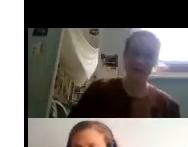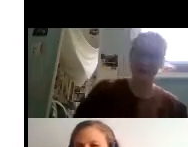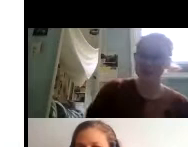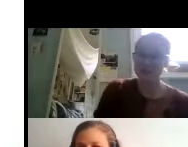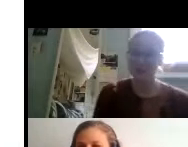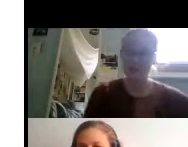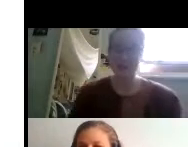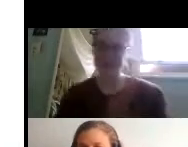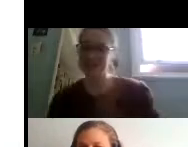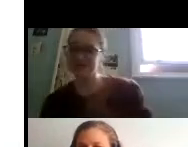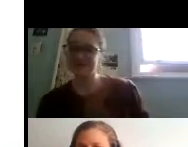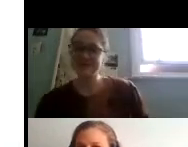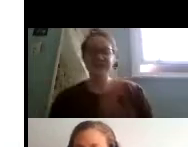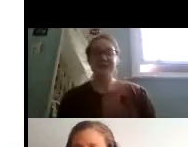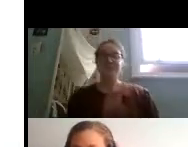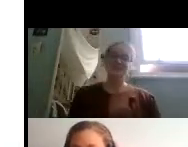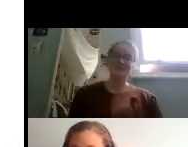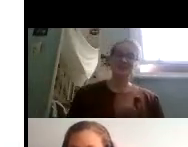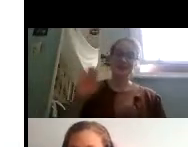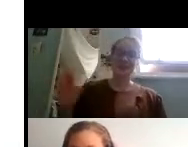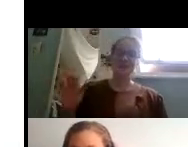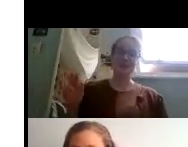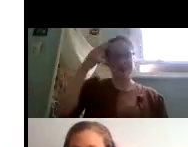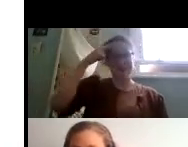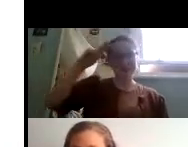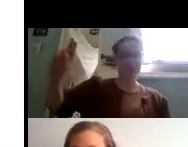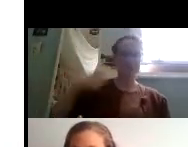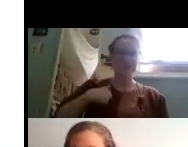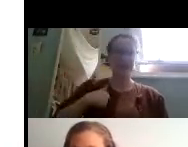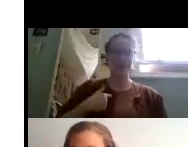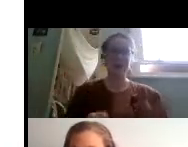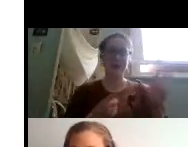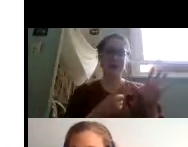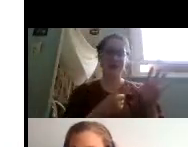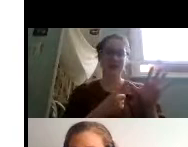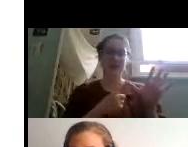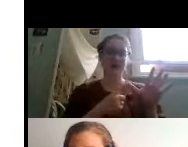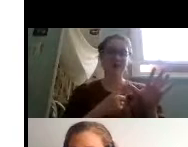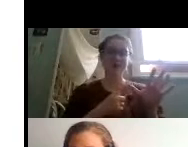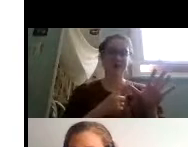So there is no pressure. So hello, my name,